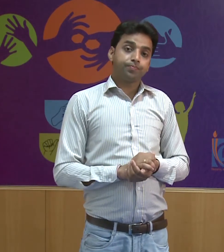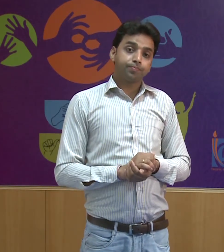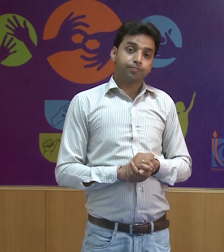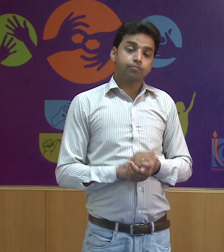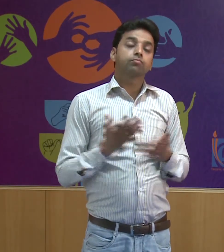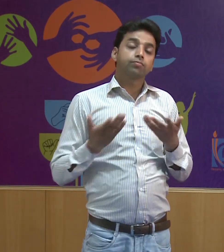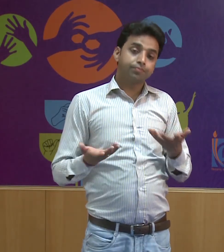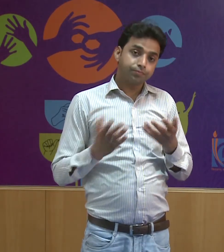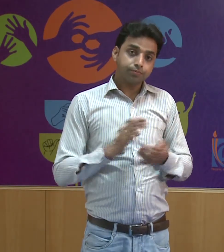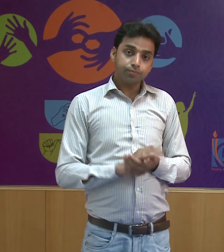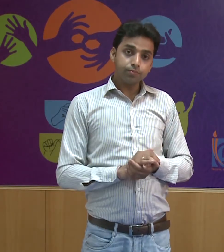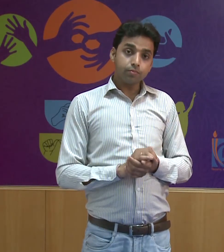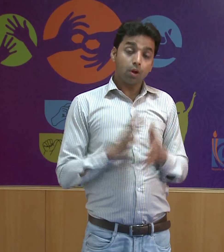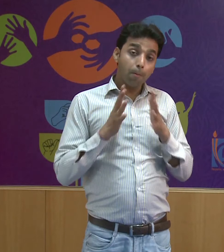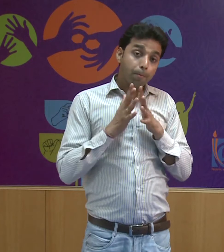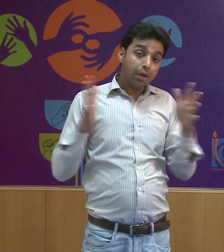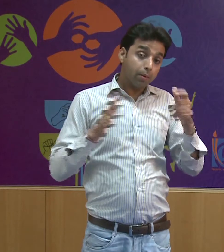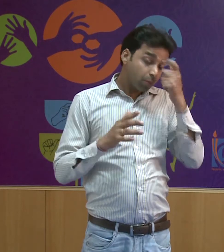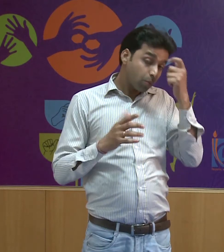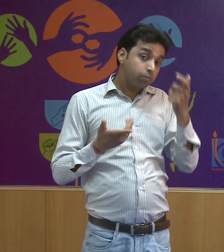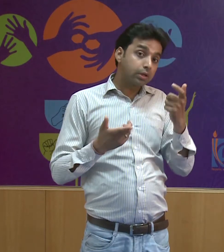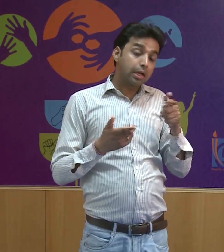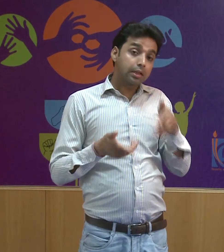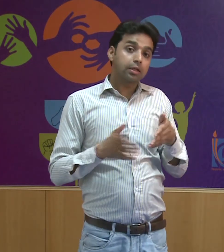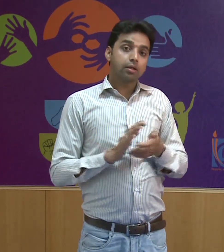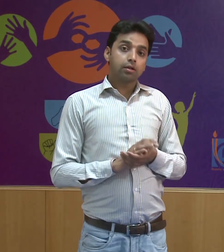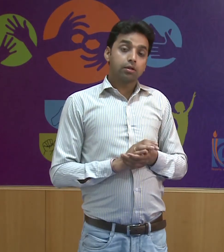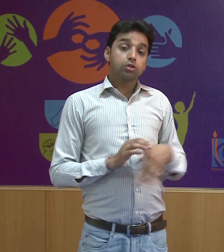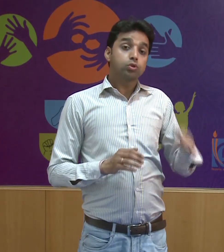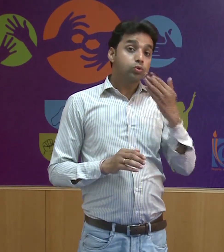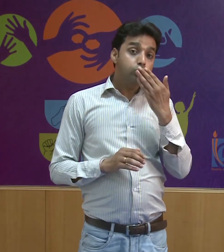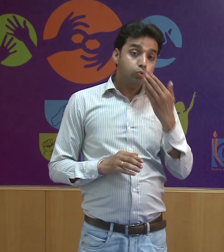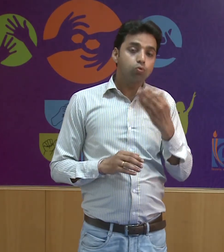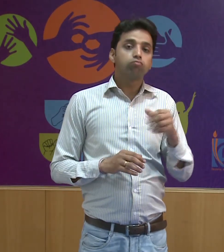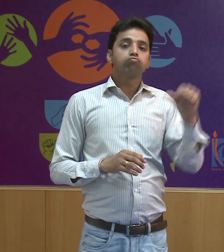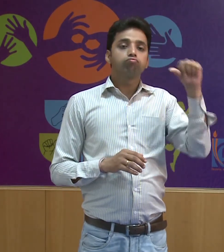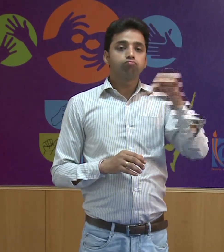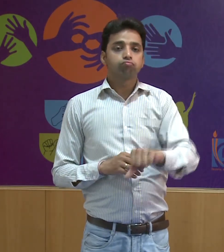However, a big problem is that of school dropouts.